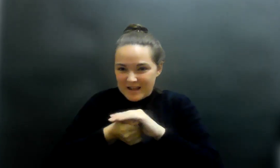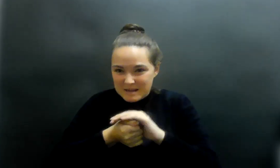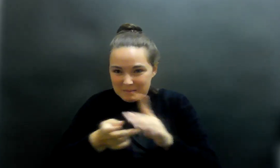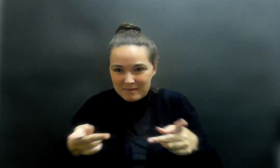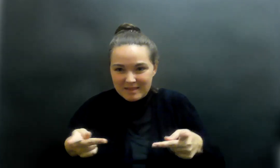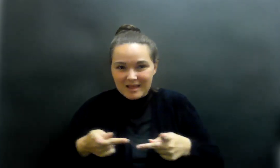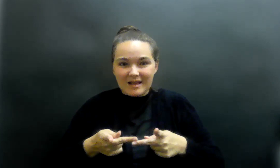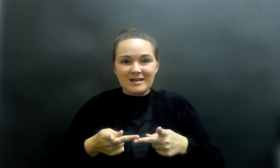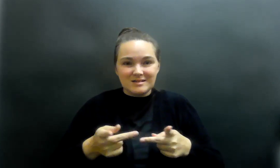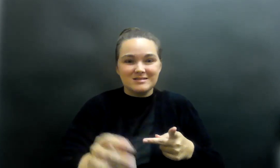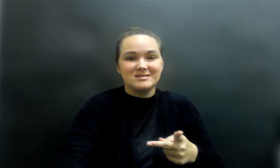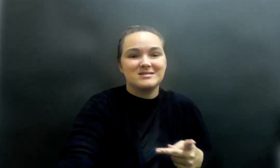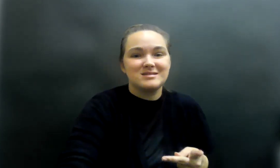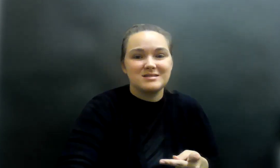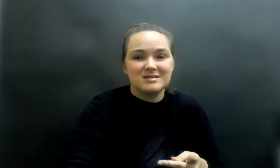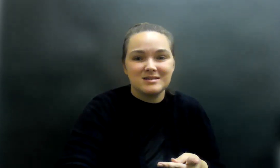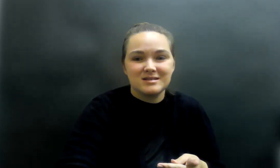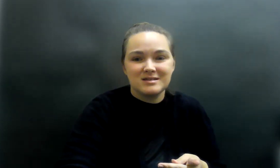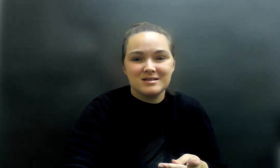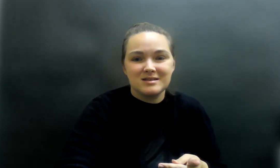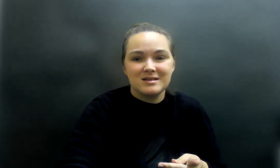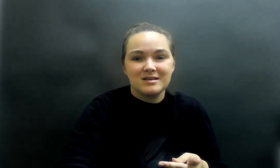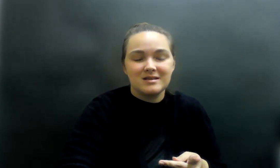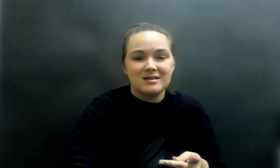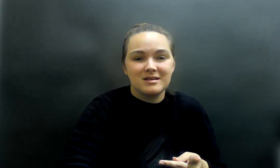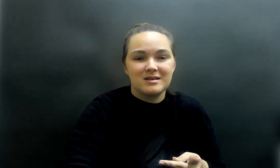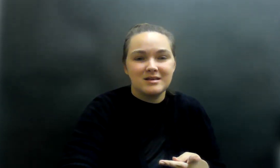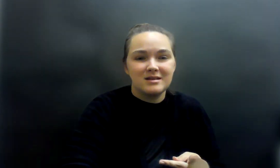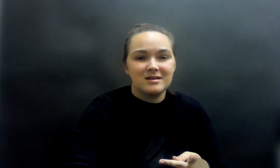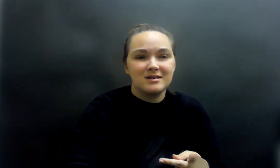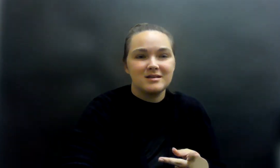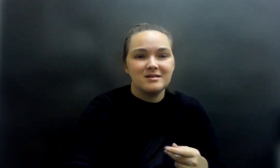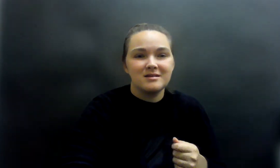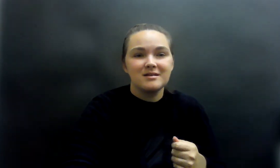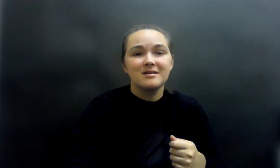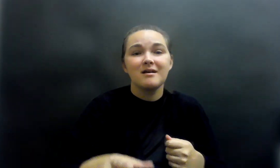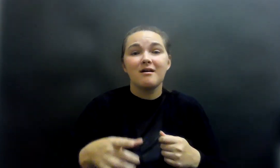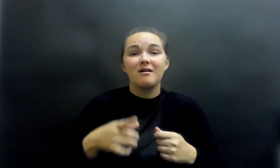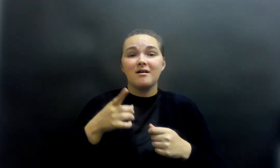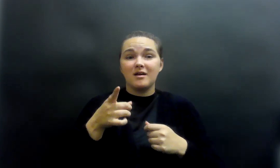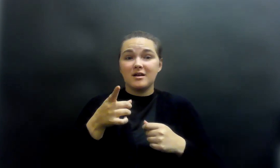basement. They weren't playing hide and seek. James was just